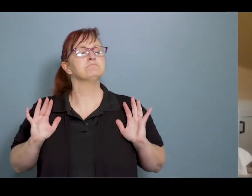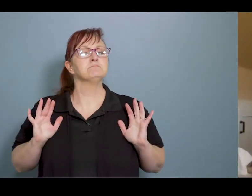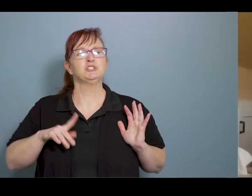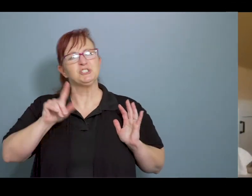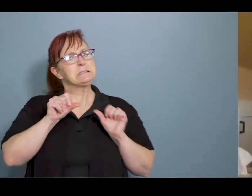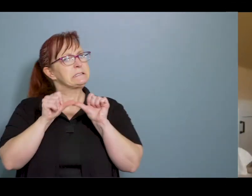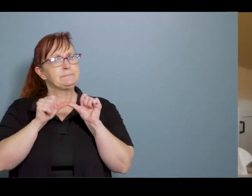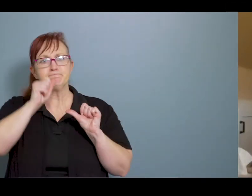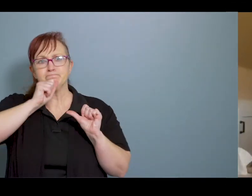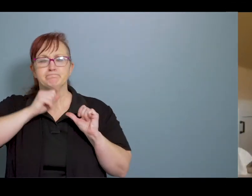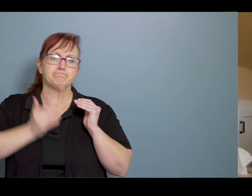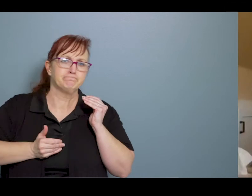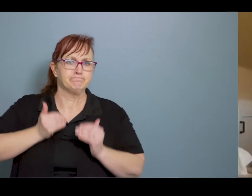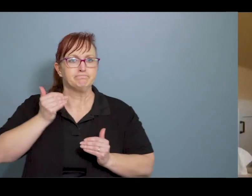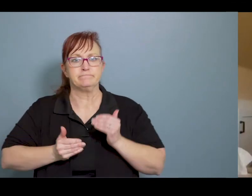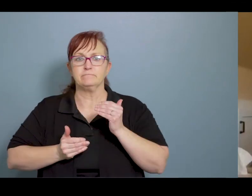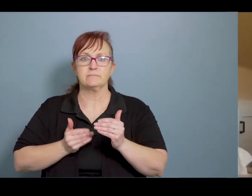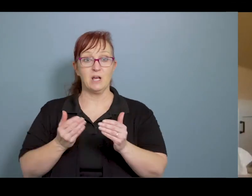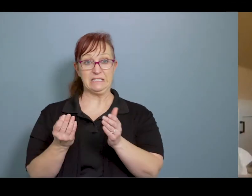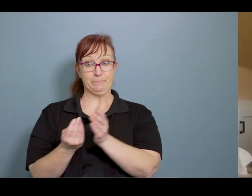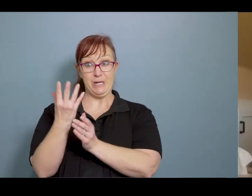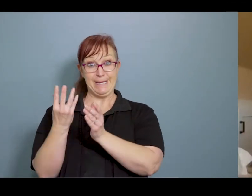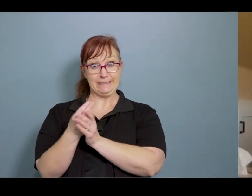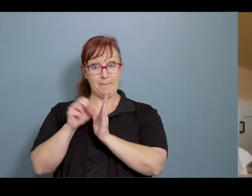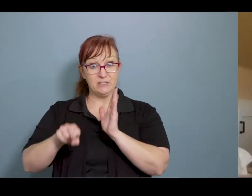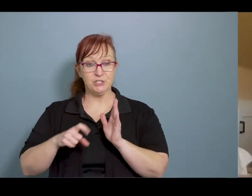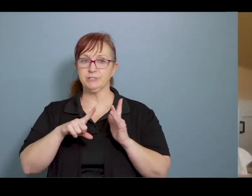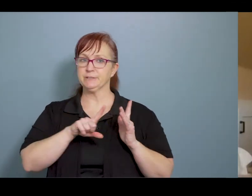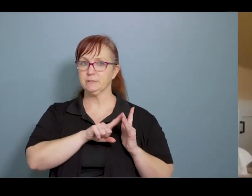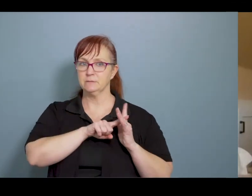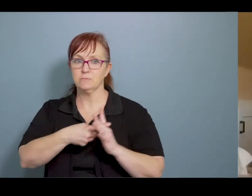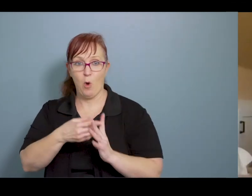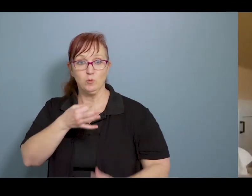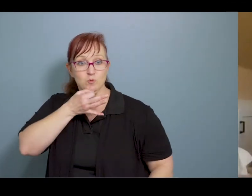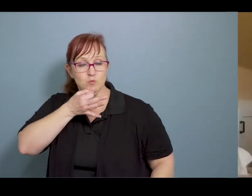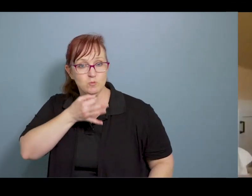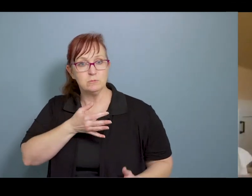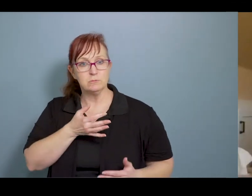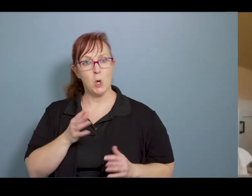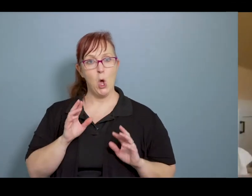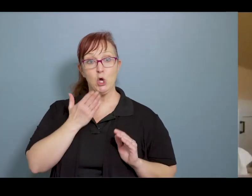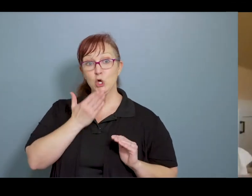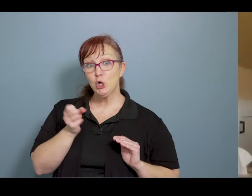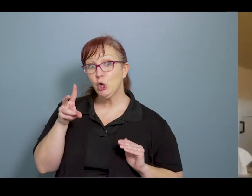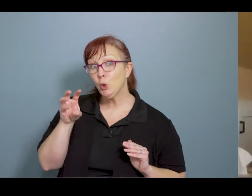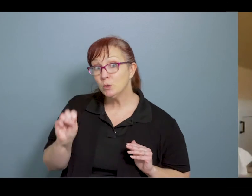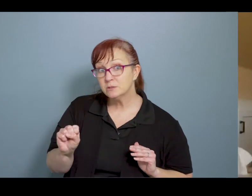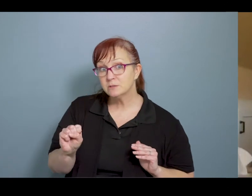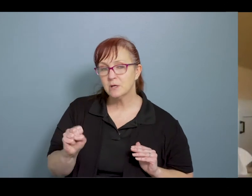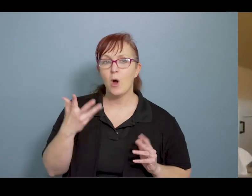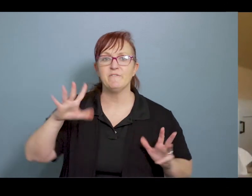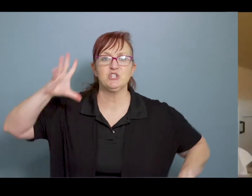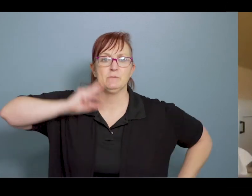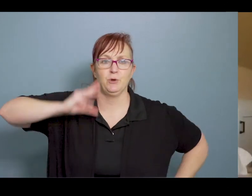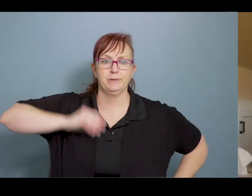stay the course. Spring is you know, underway. I think the good news is we've settled in. We know what